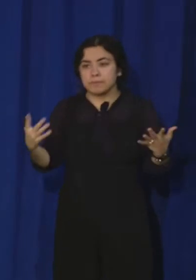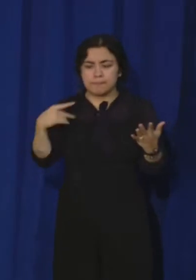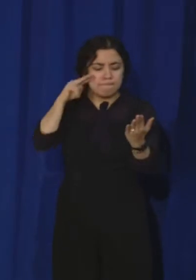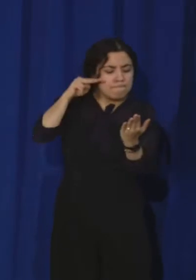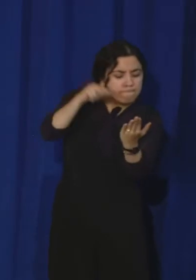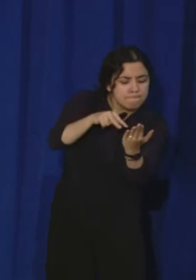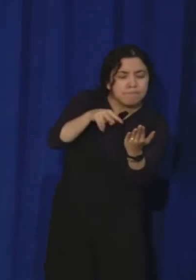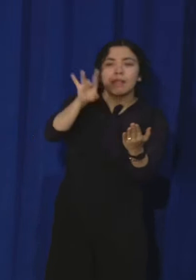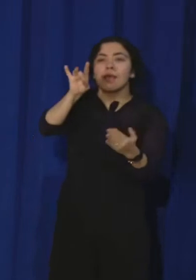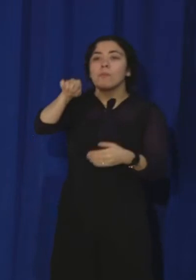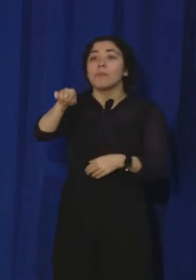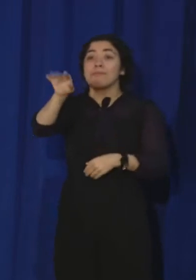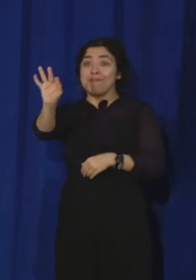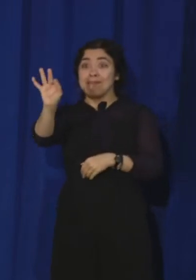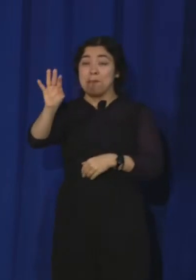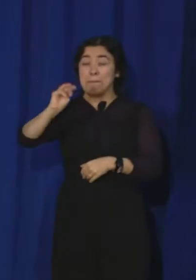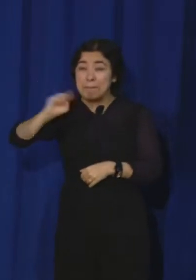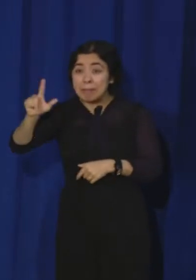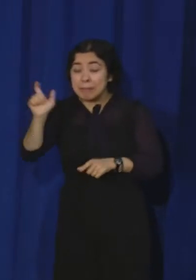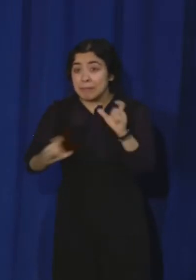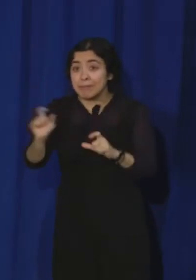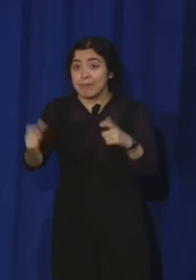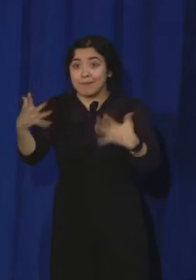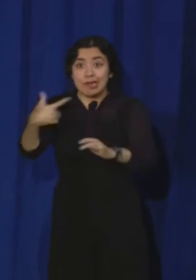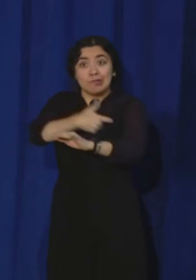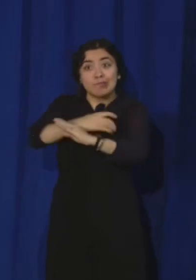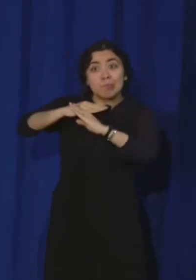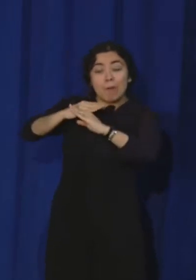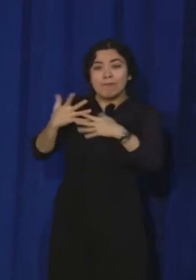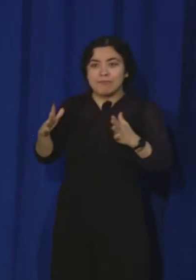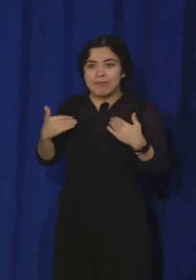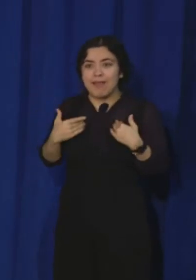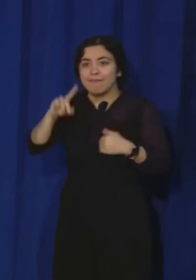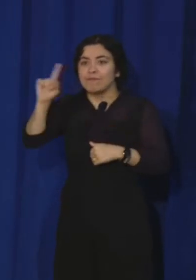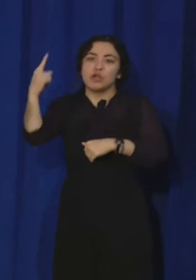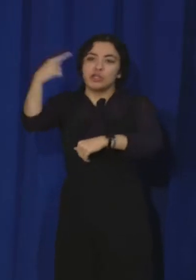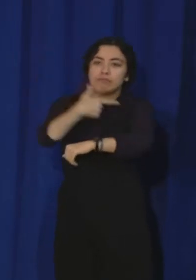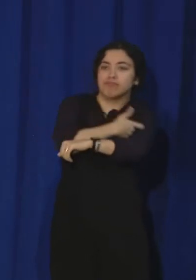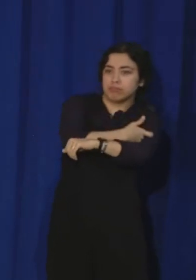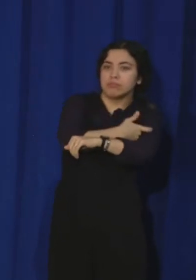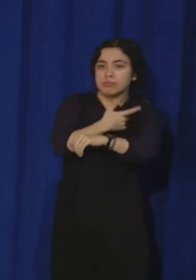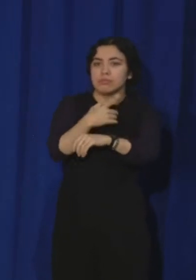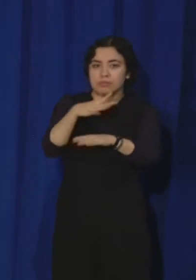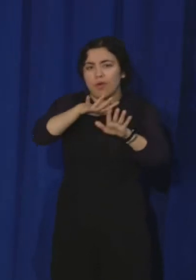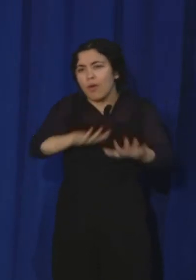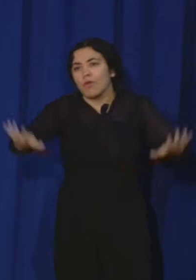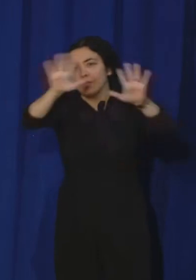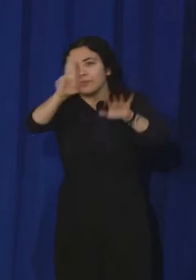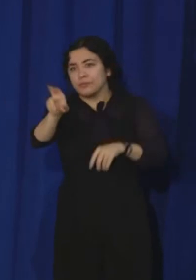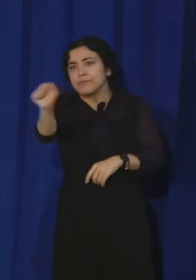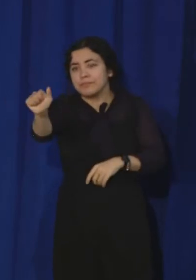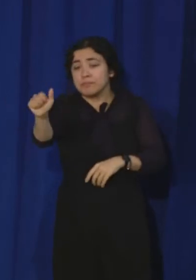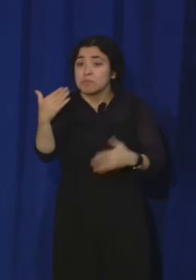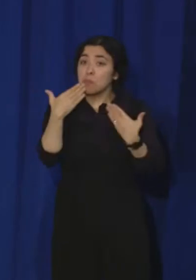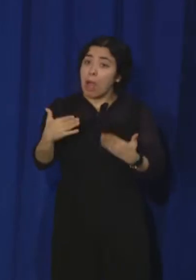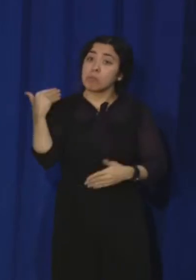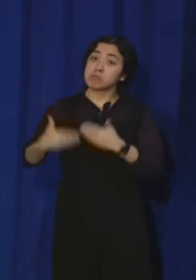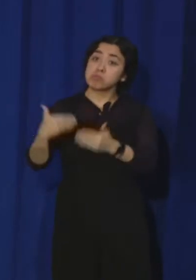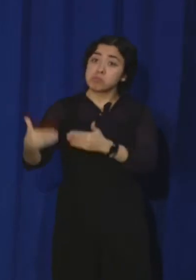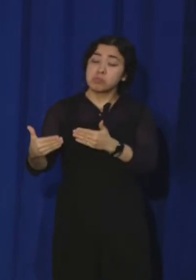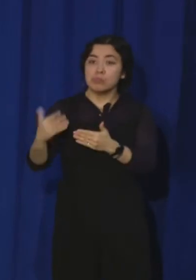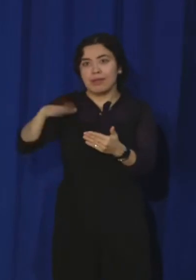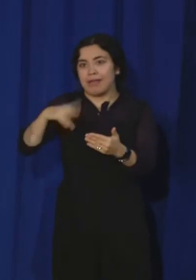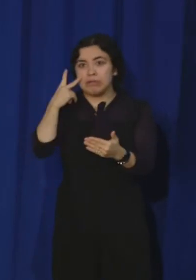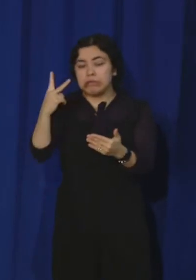8.9 million people now get their first dose of COVID vaccine across the United States. It's been going well. We have not